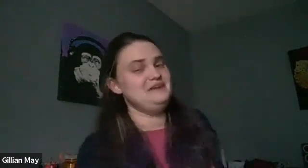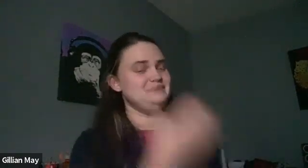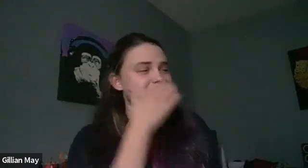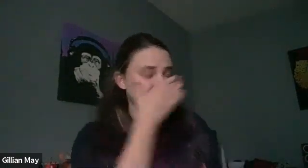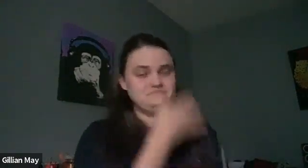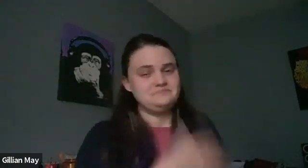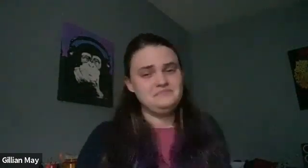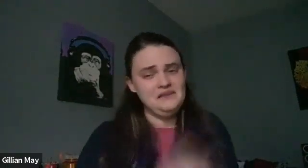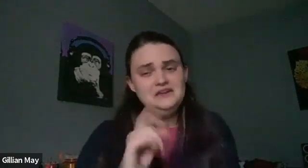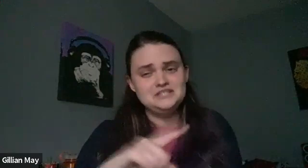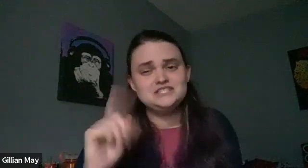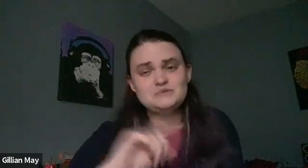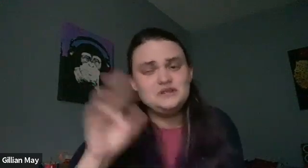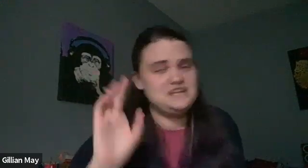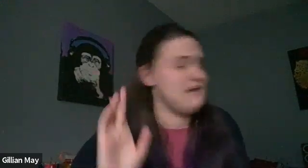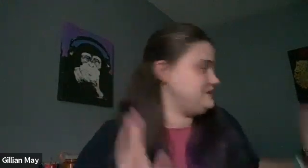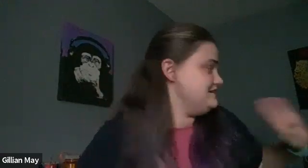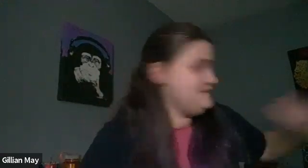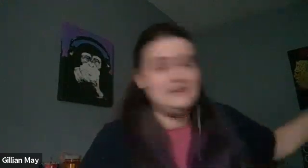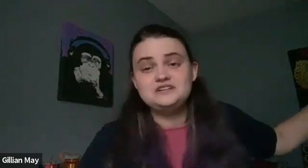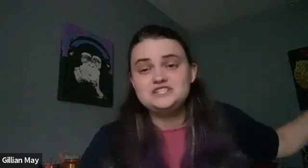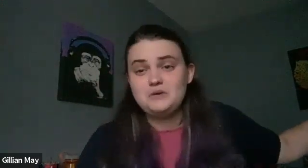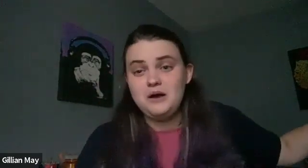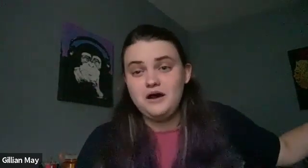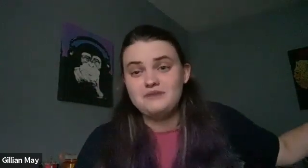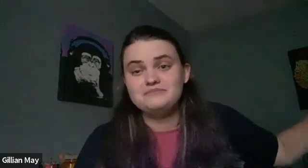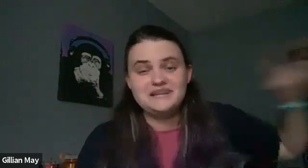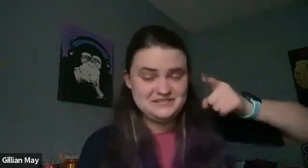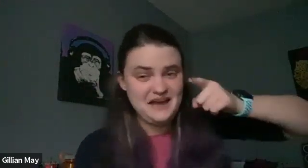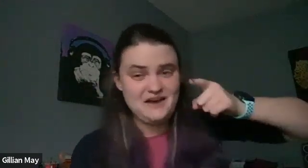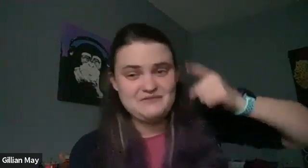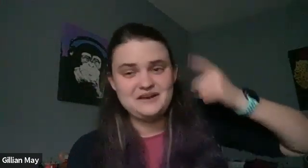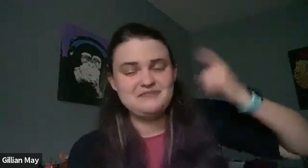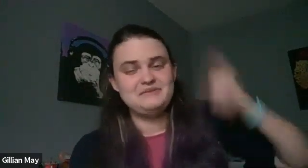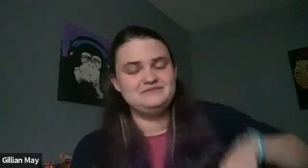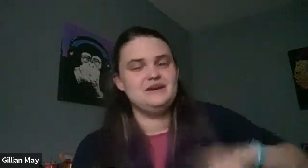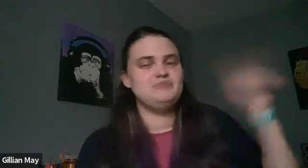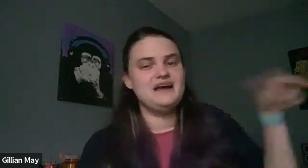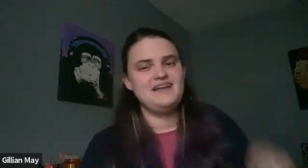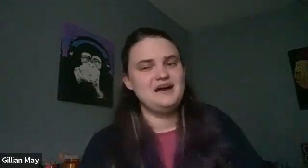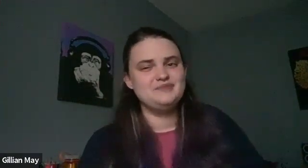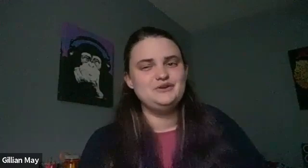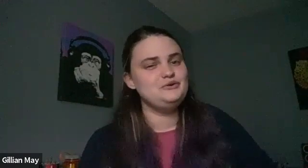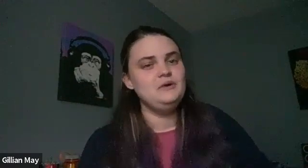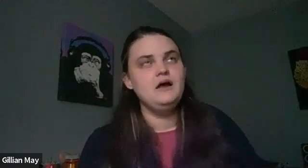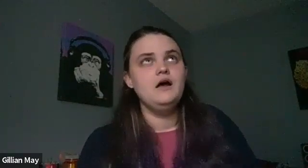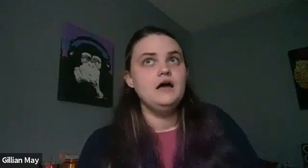but she's the one who's yappy. Thank goodness she's calm. But I do have a black lab who